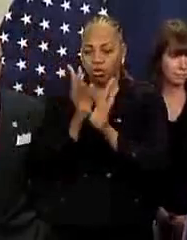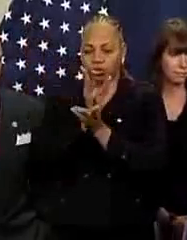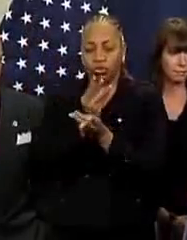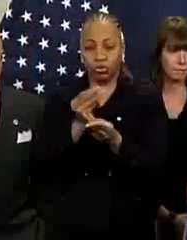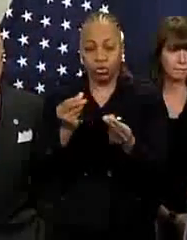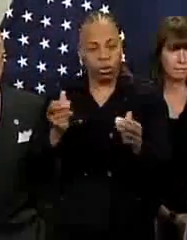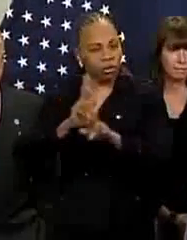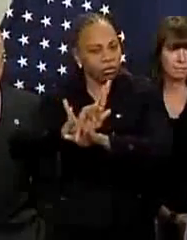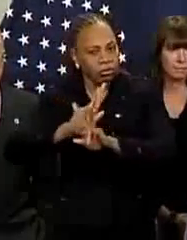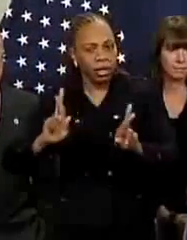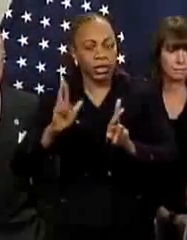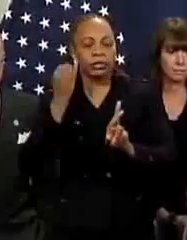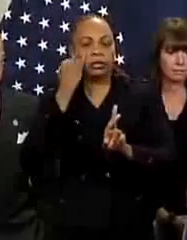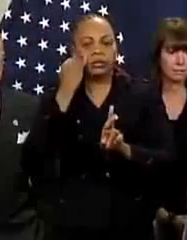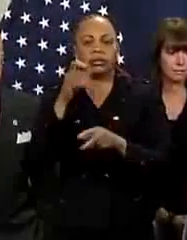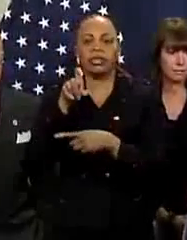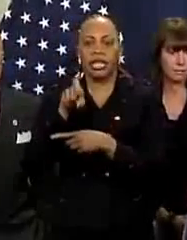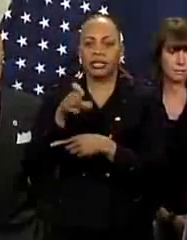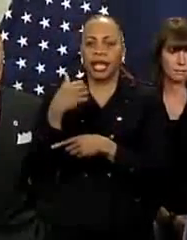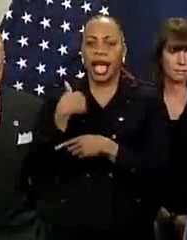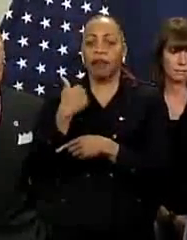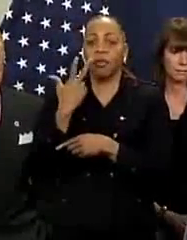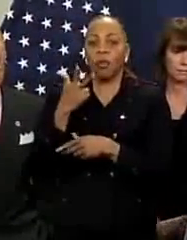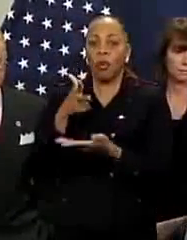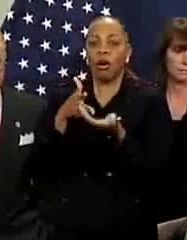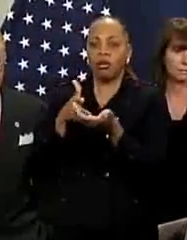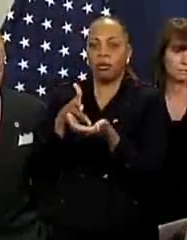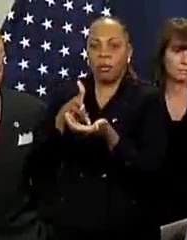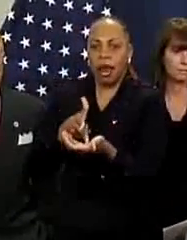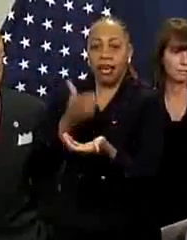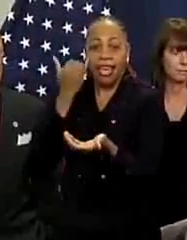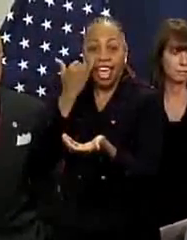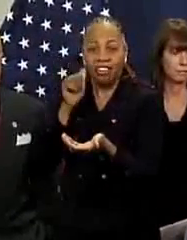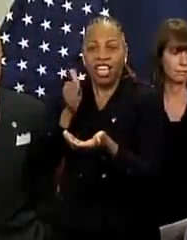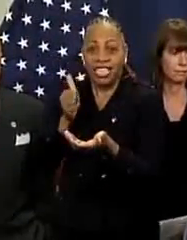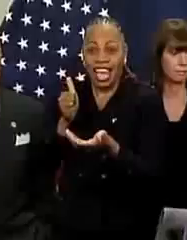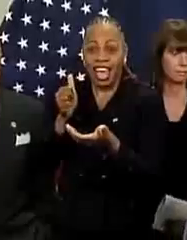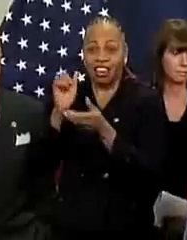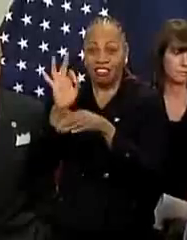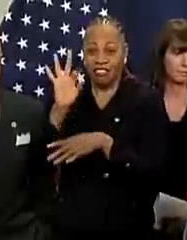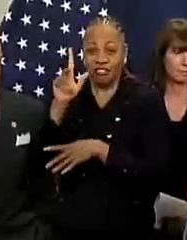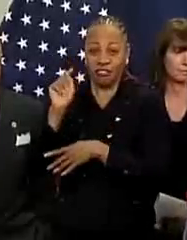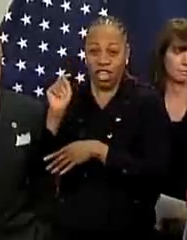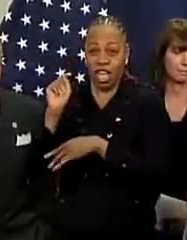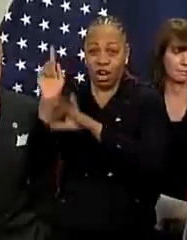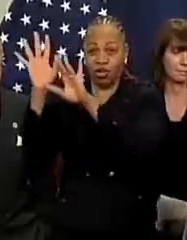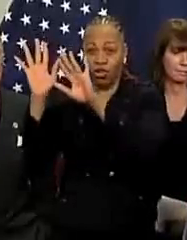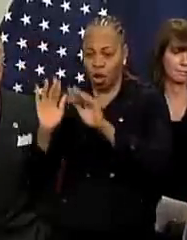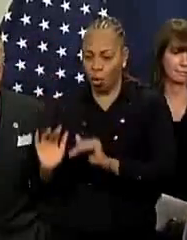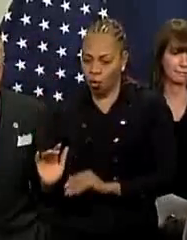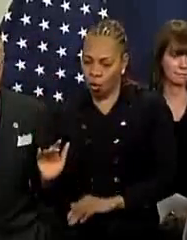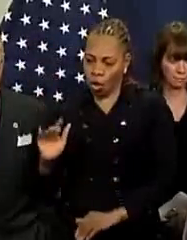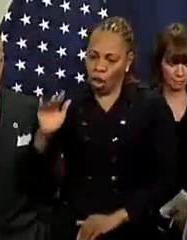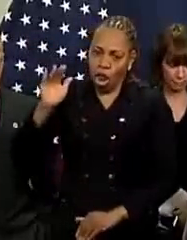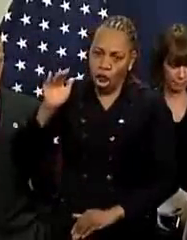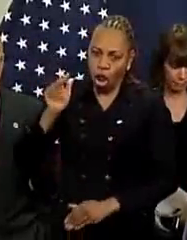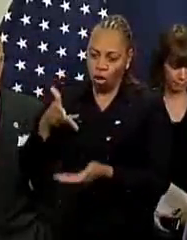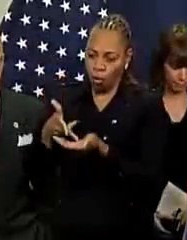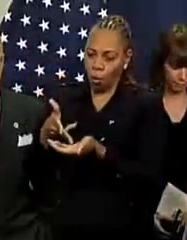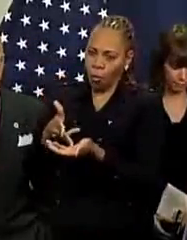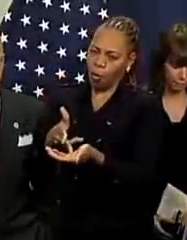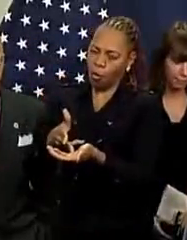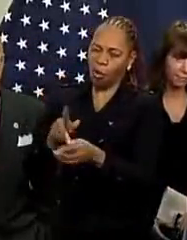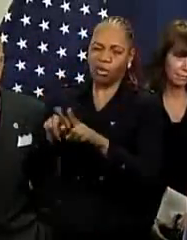if necessary uh they had one plow that if we had 10 ft of snow it would blast right through it but I don't think we're going to need that